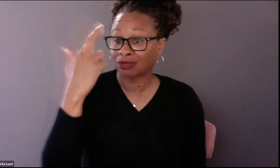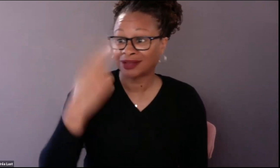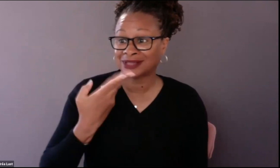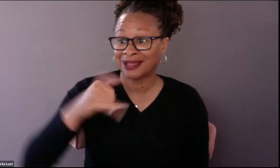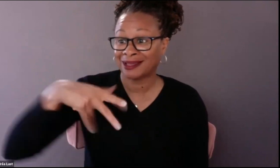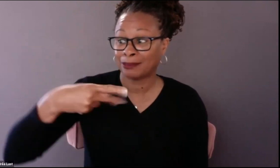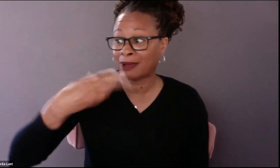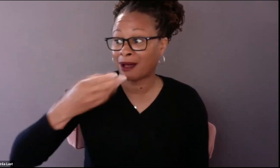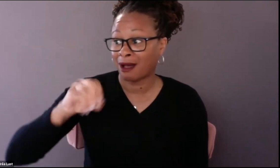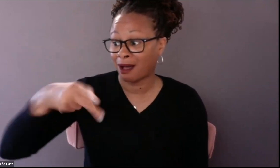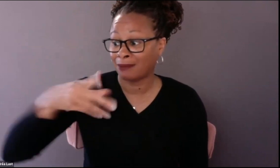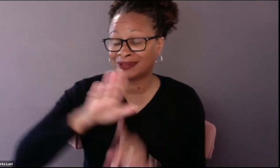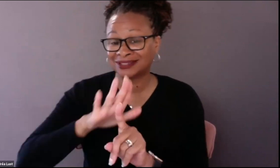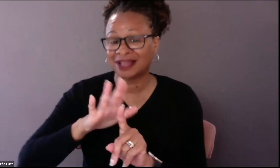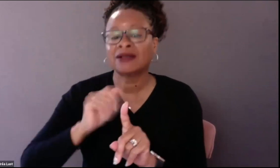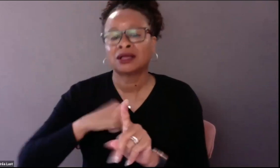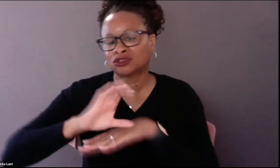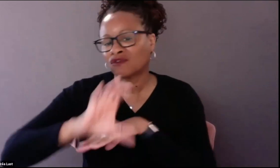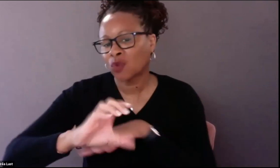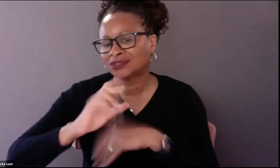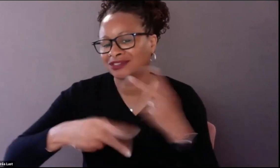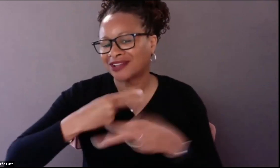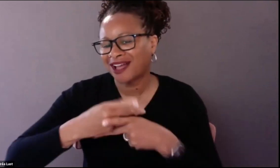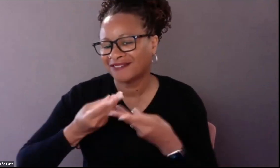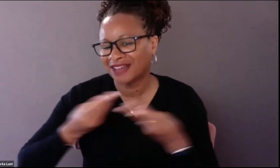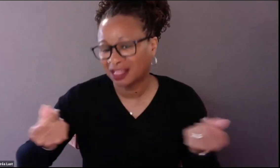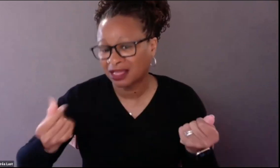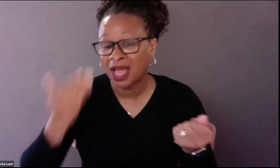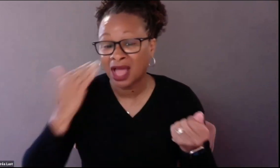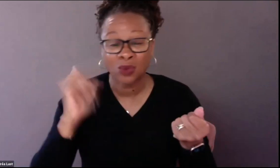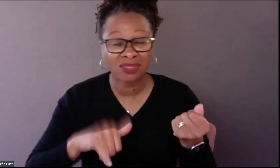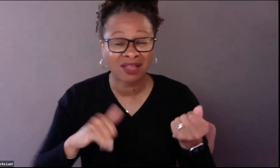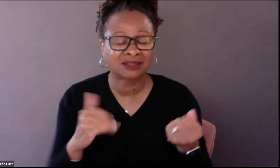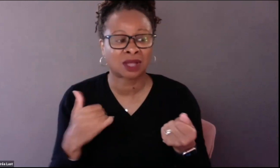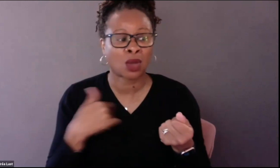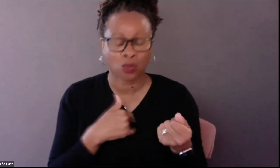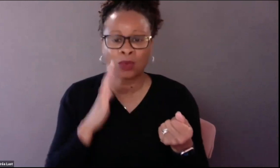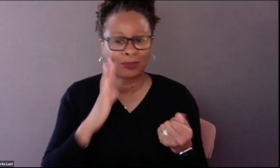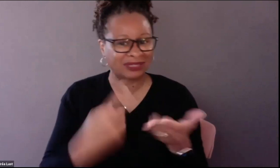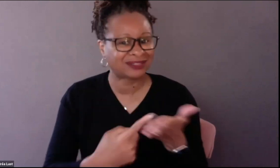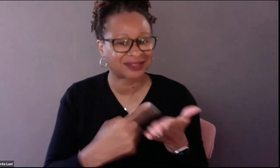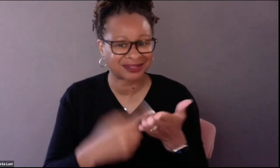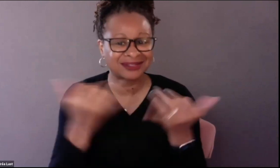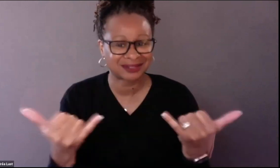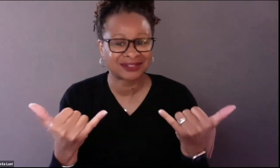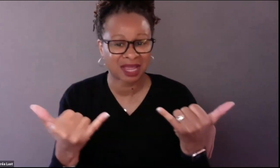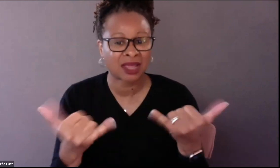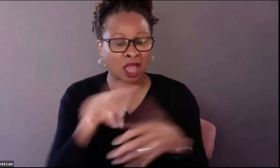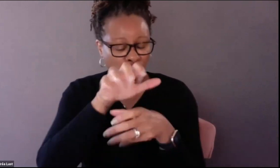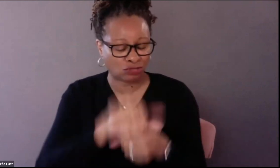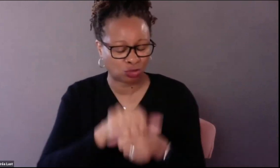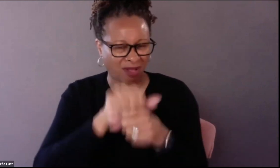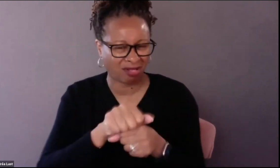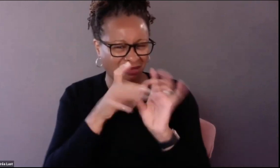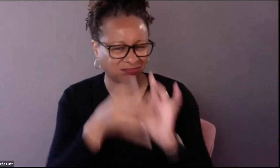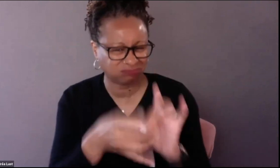itself is a force of healing, right? And I know that that's something that we'll be talking about today, ritual as a means of healing,